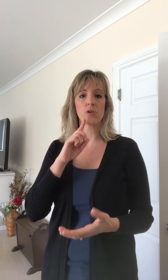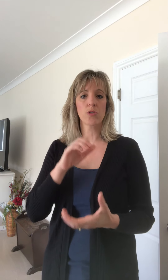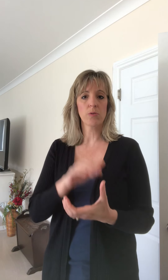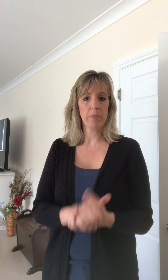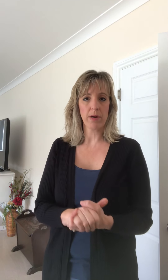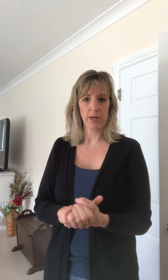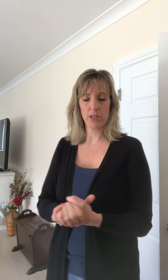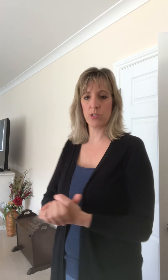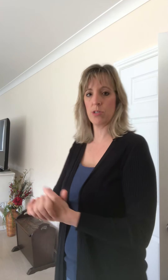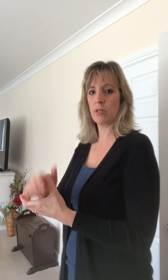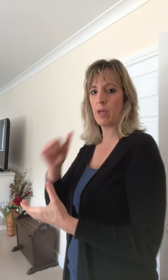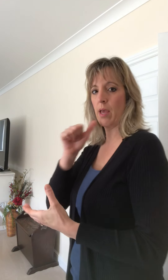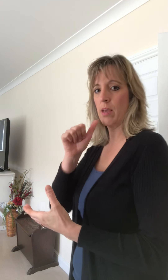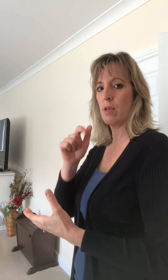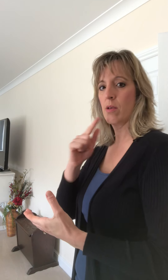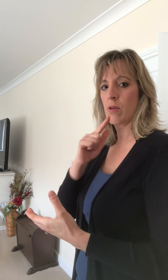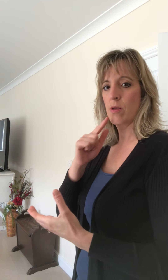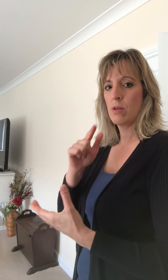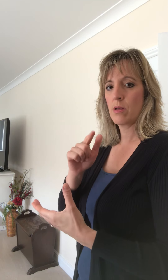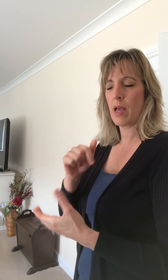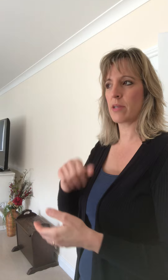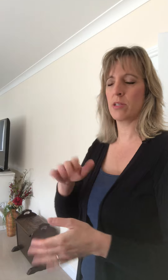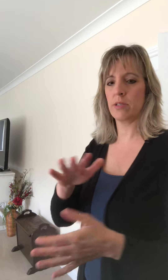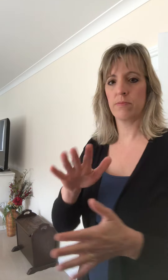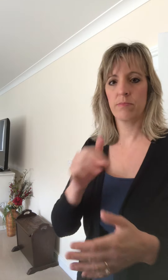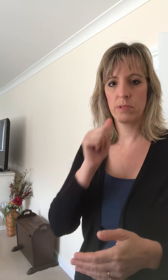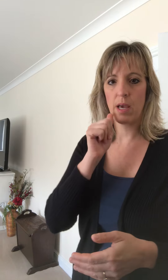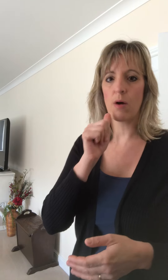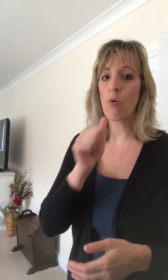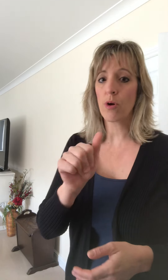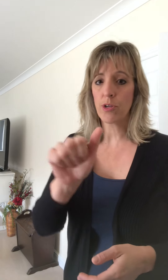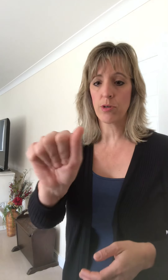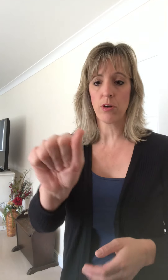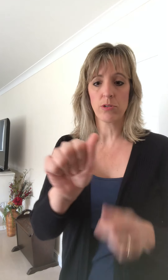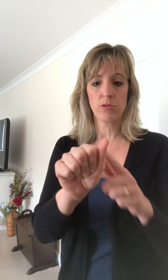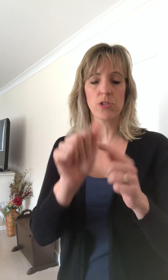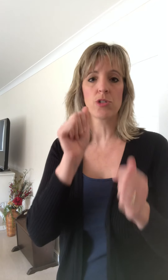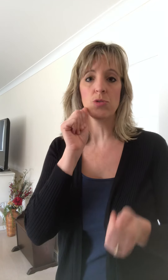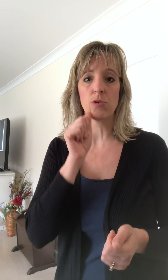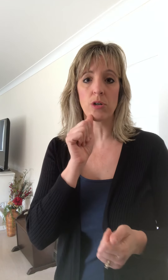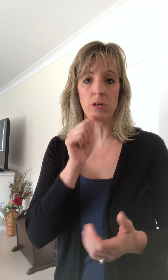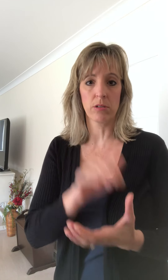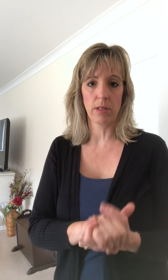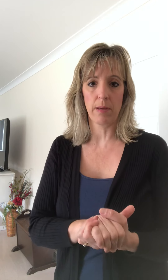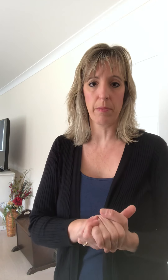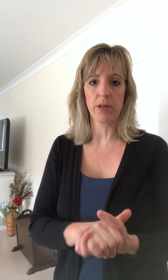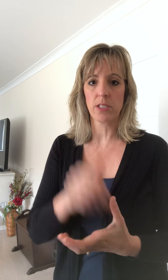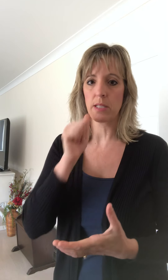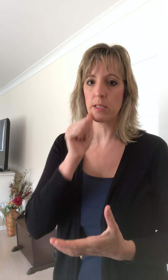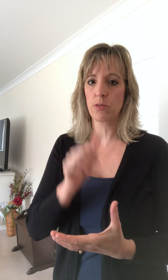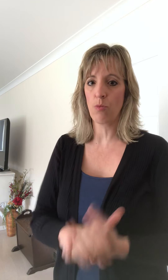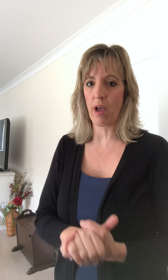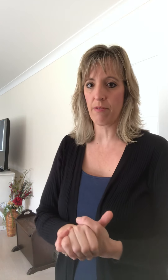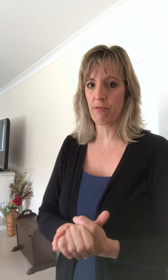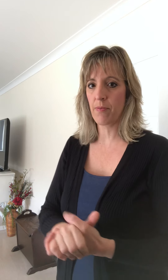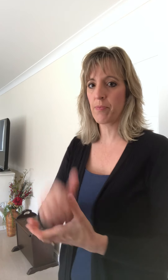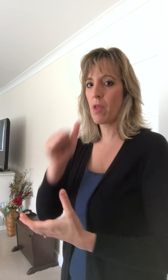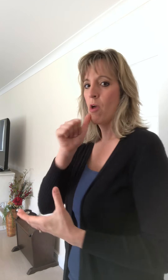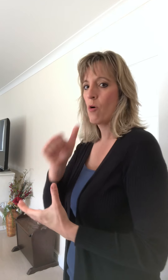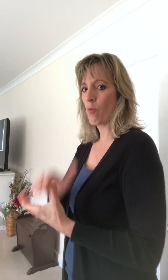girl marriage, okay? Actually, yeah, or you can also just do girl like marriage like this, wife.